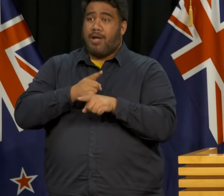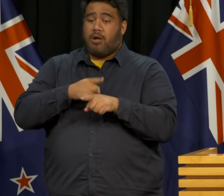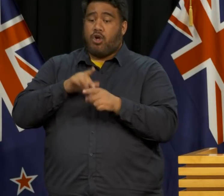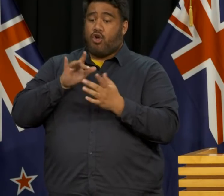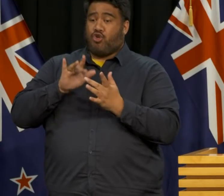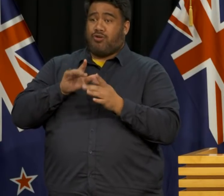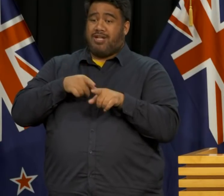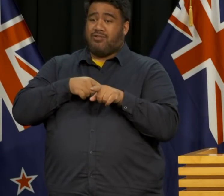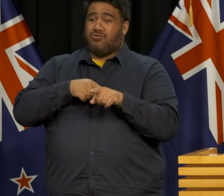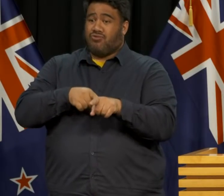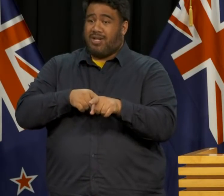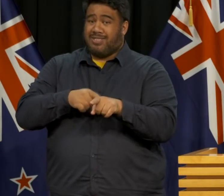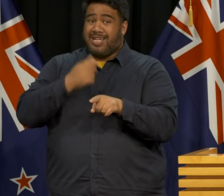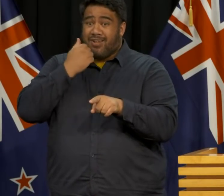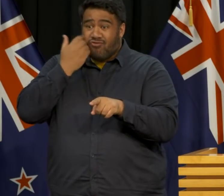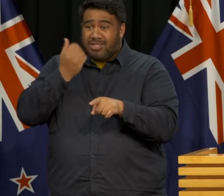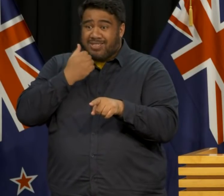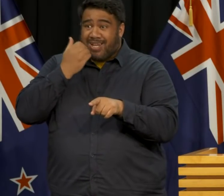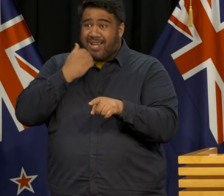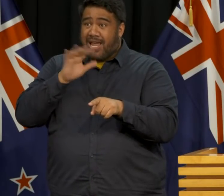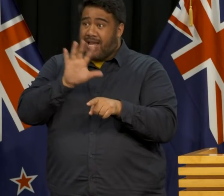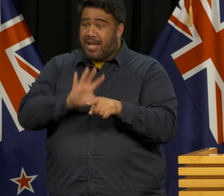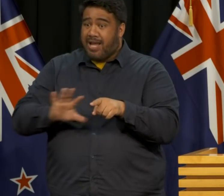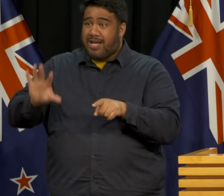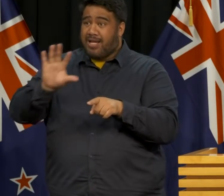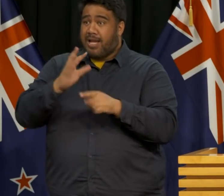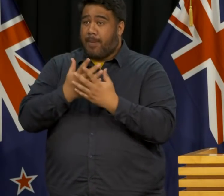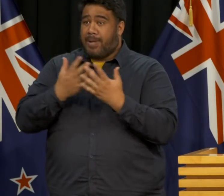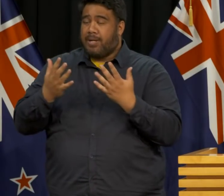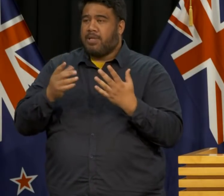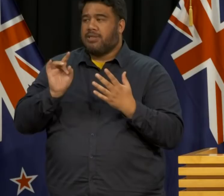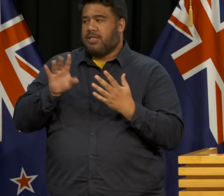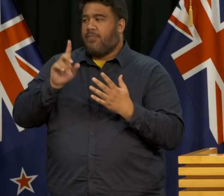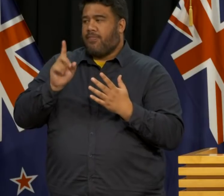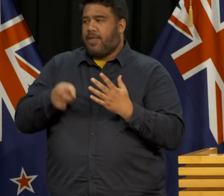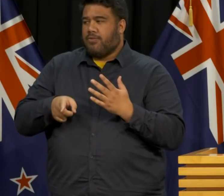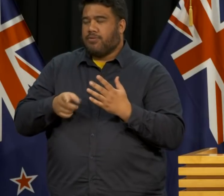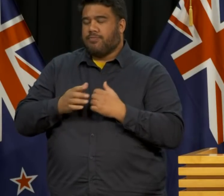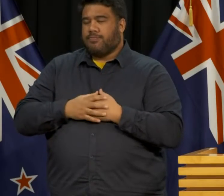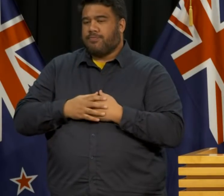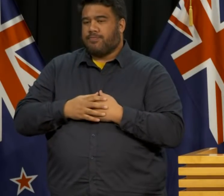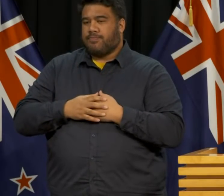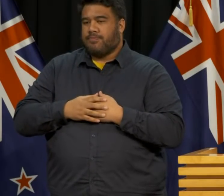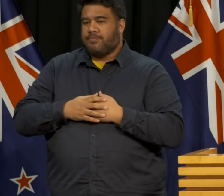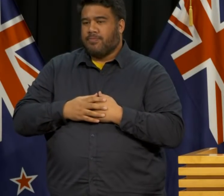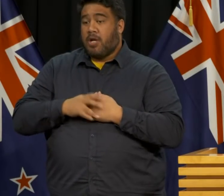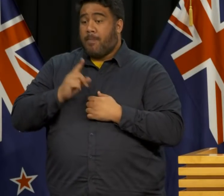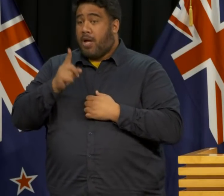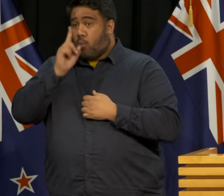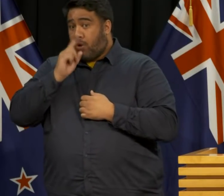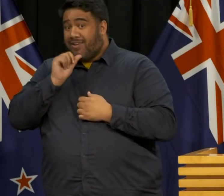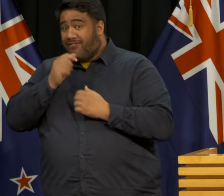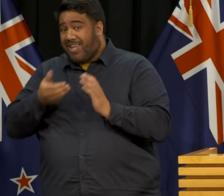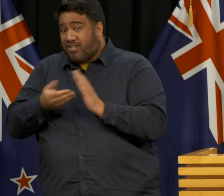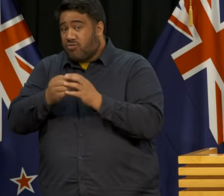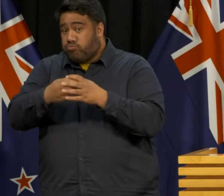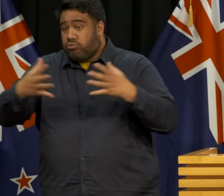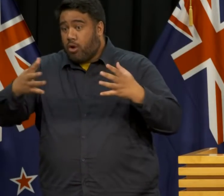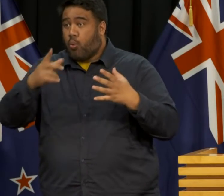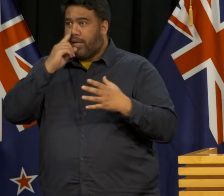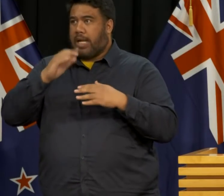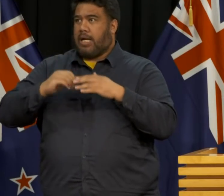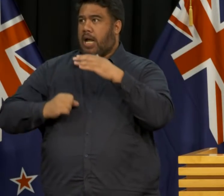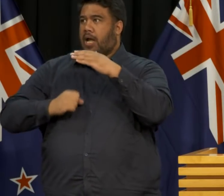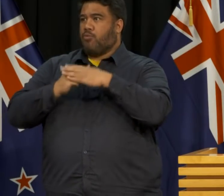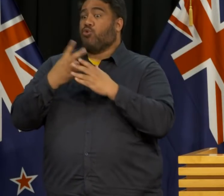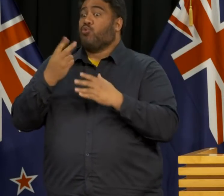be contacted on a daily basis sits at around 10,000, and the surge capacity can, without too much difficulty, get that up